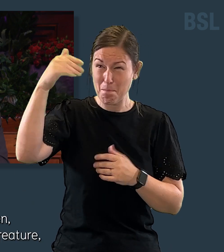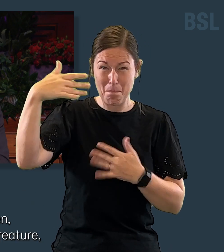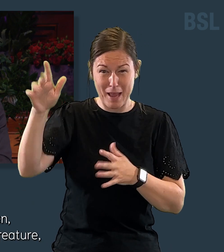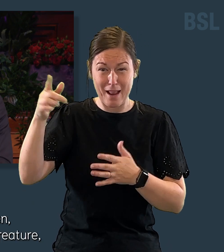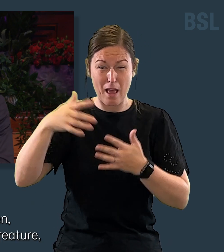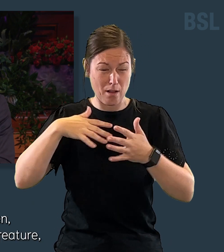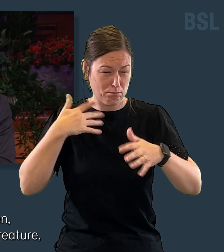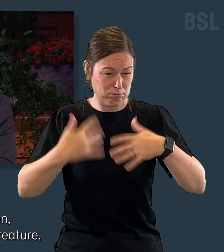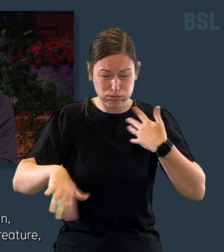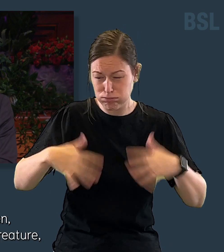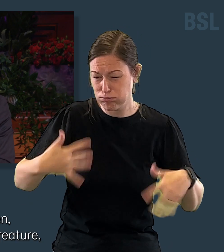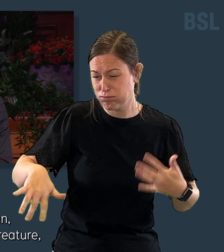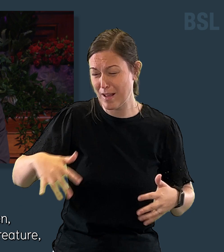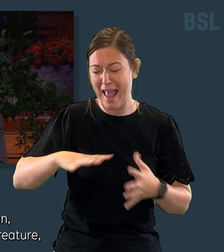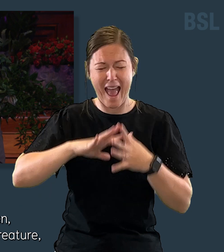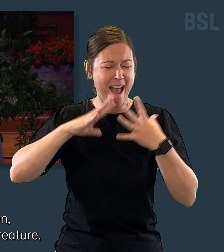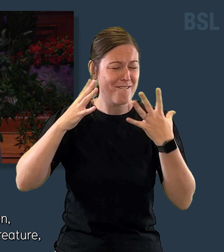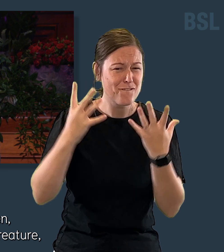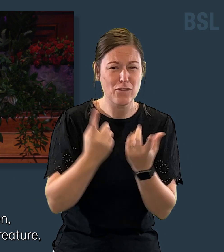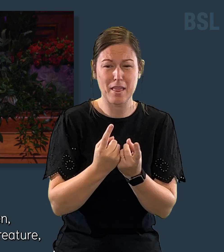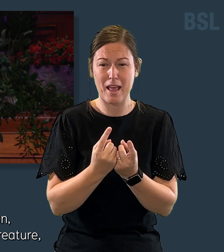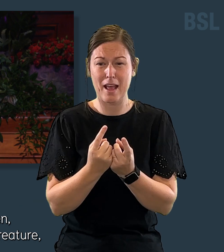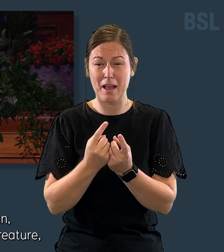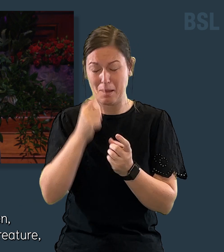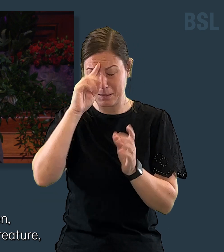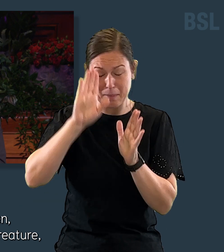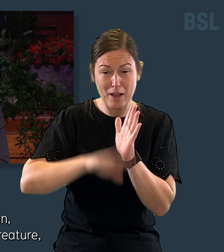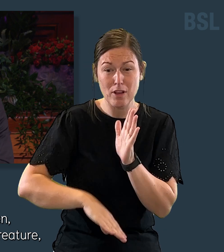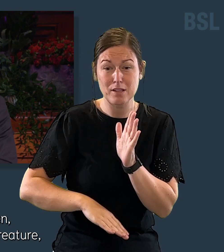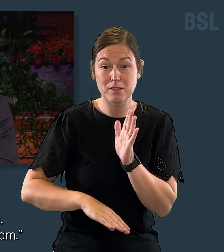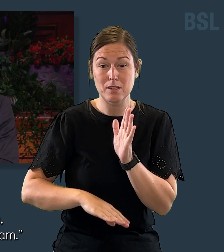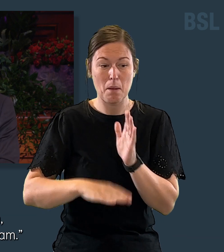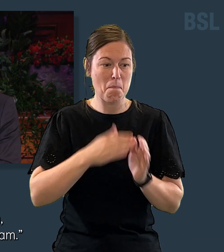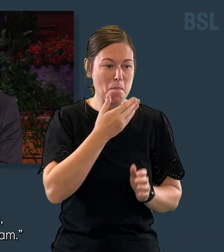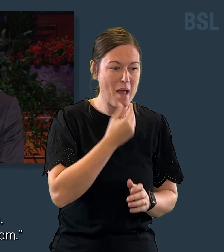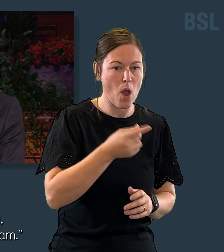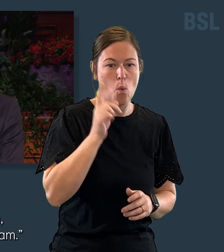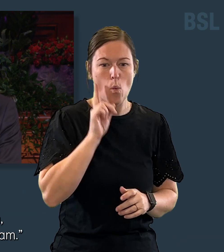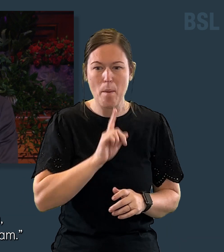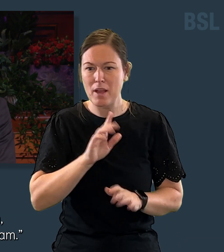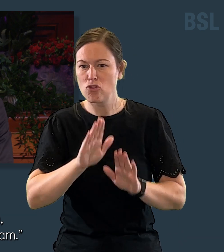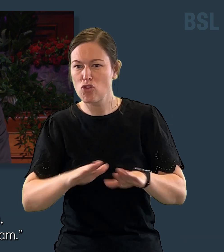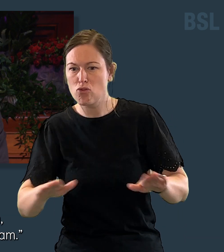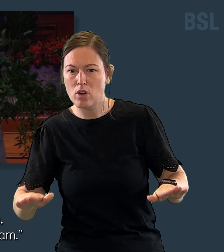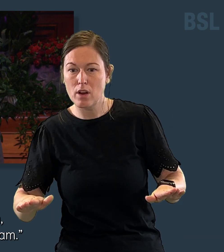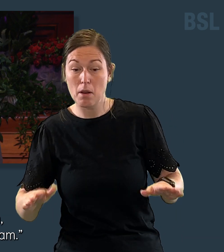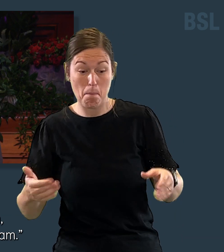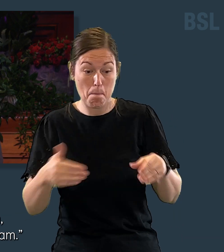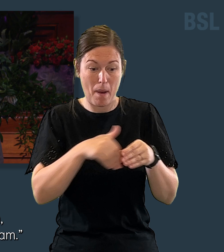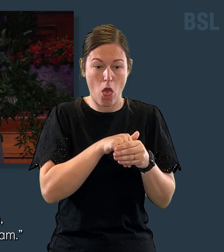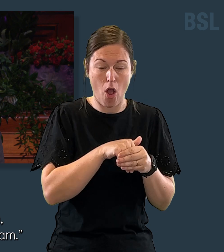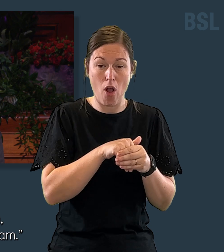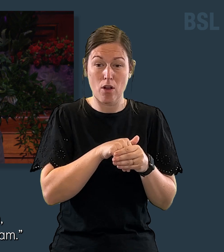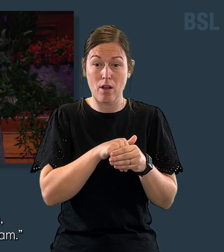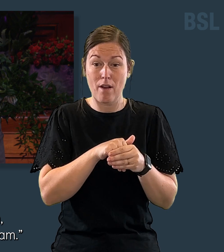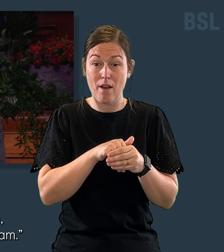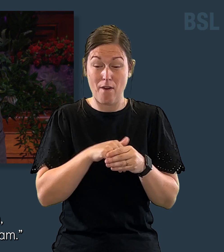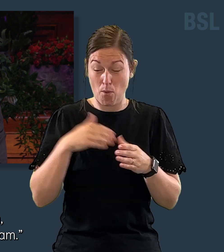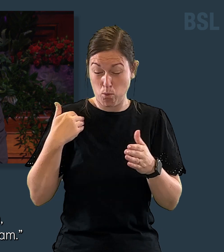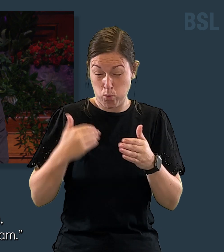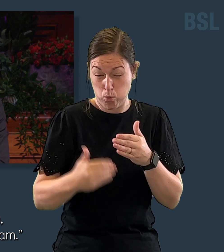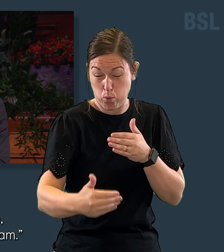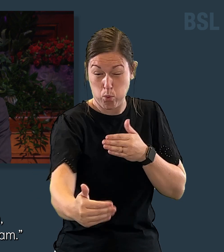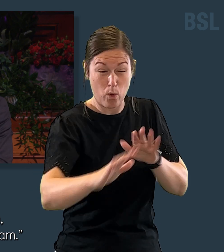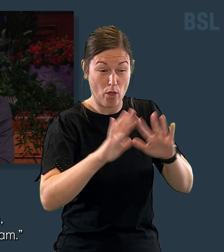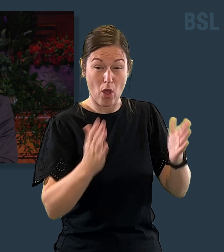suffered the pains of all men, yea, the pains of every living creature, both men, women, and children, who belong to the